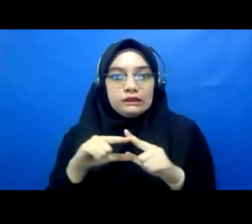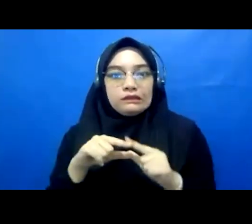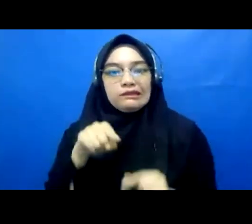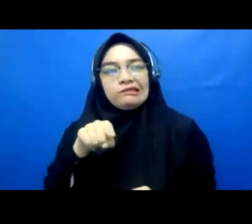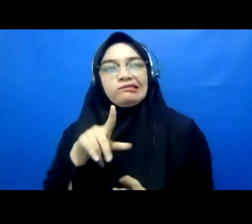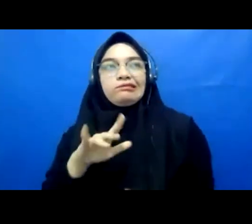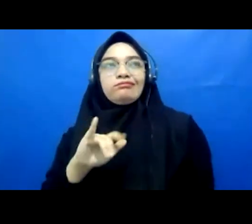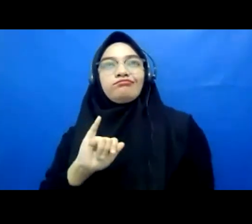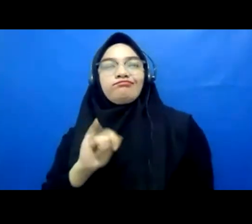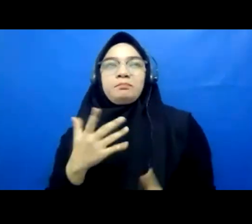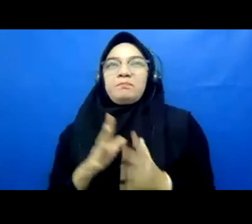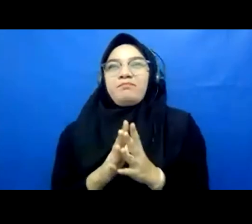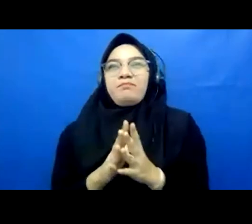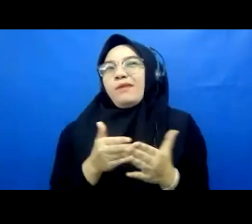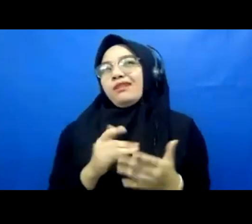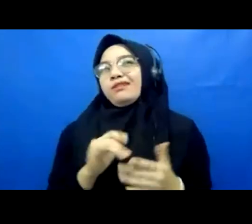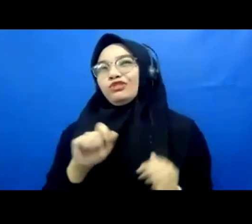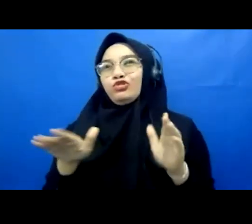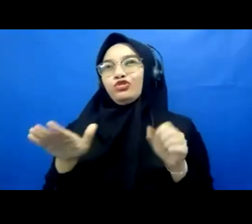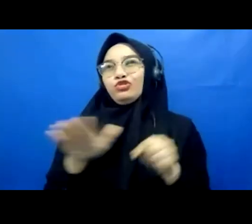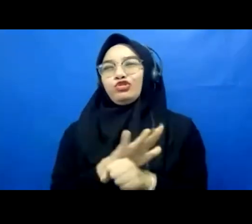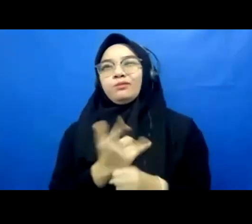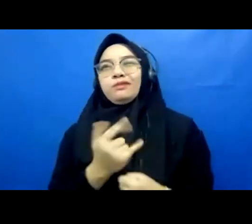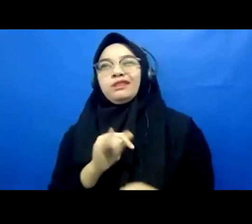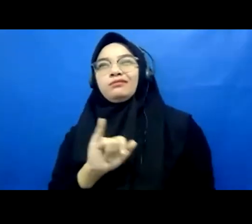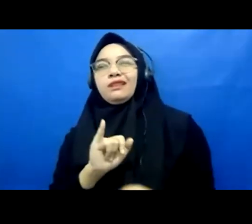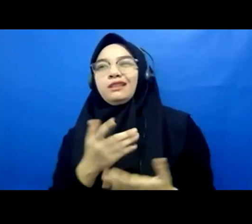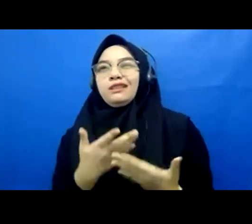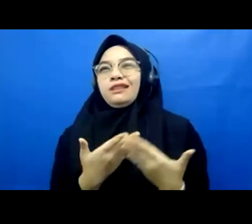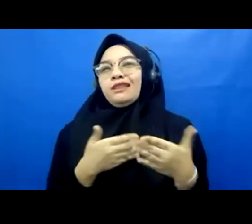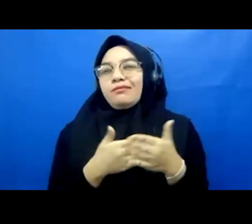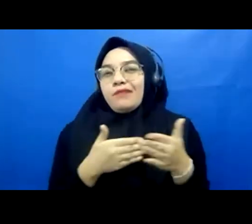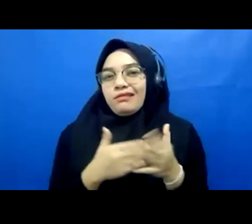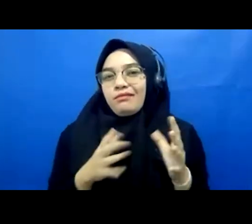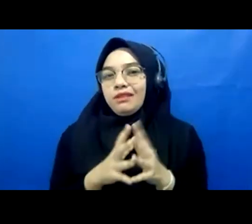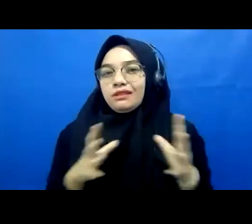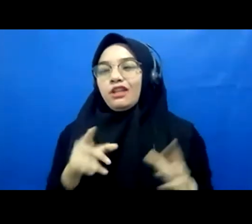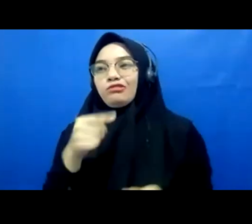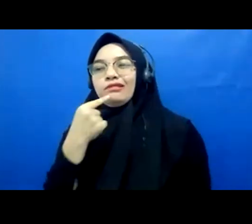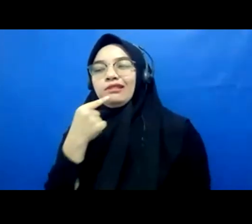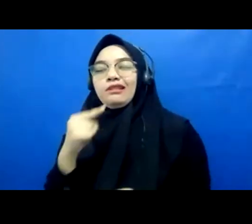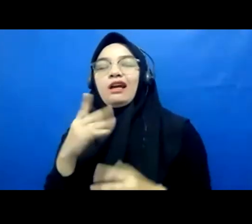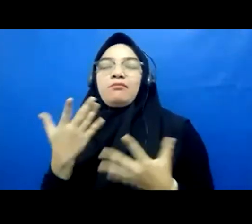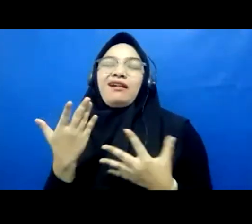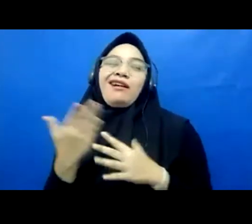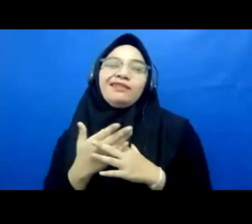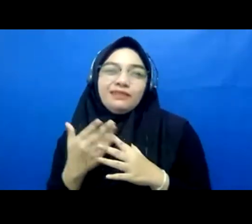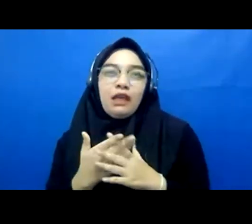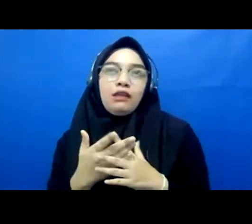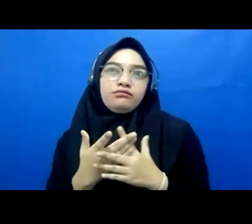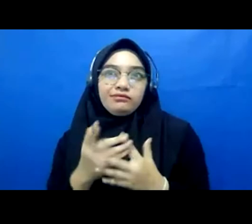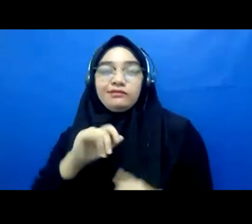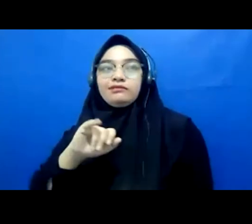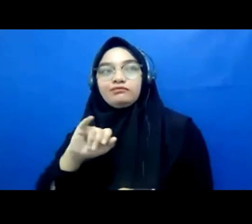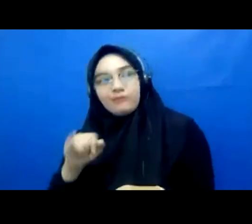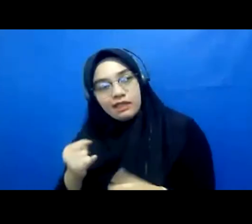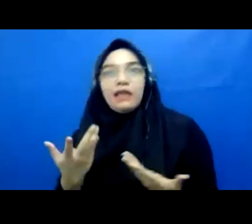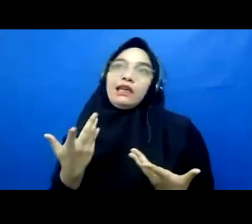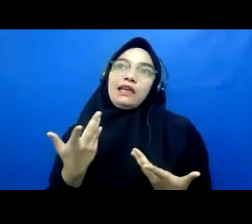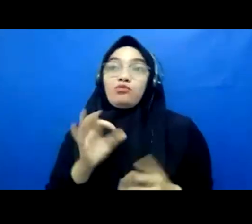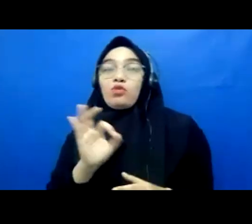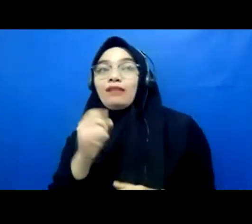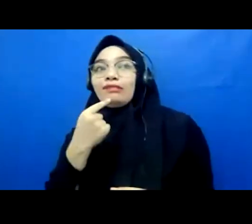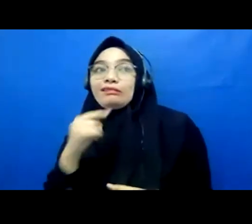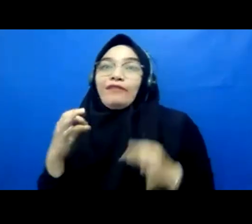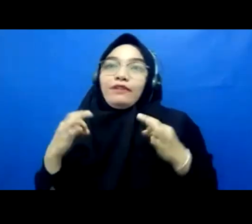us, which is I'm talking about not just access to the physical place, but access to education, access